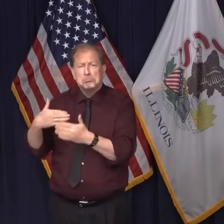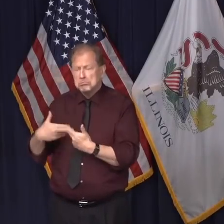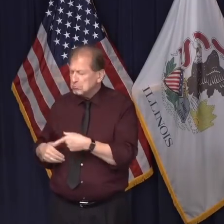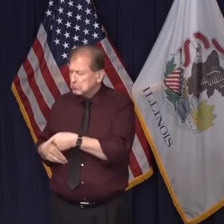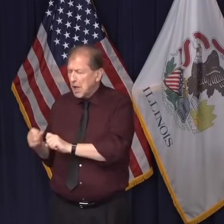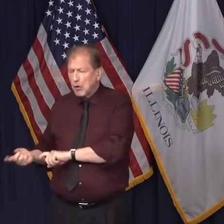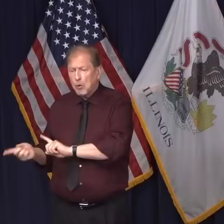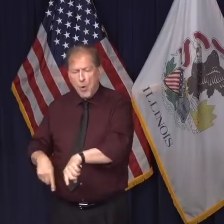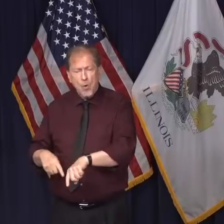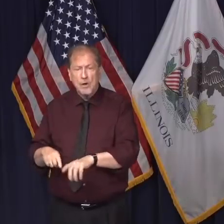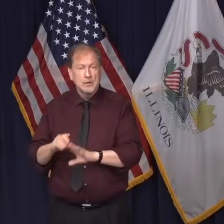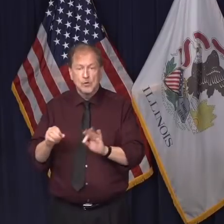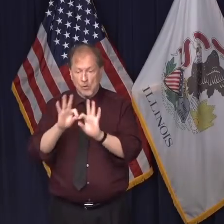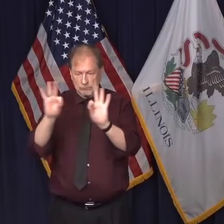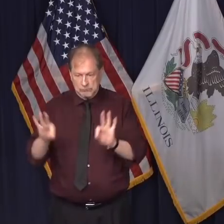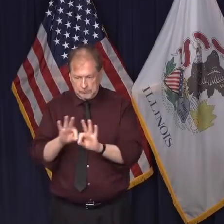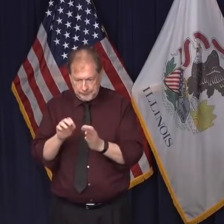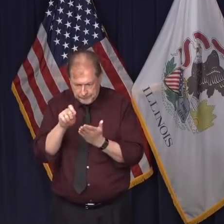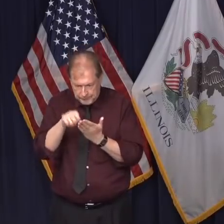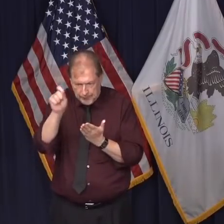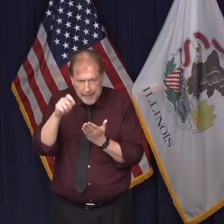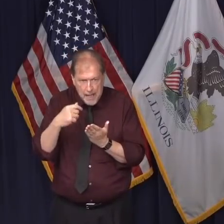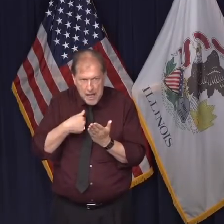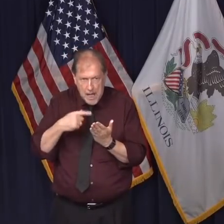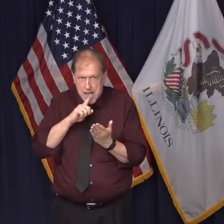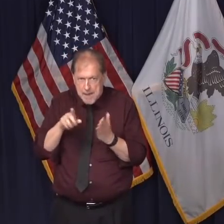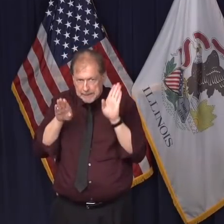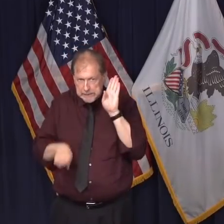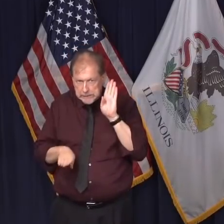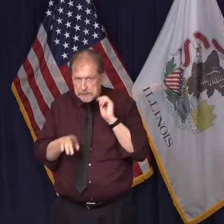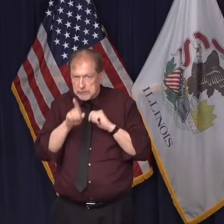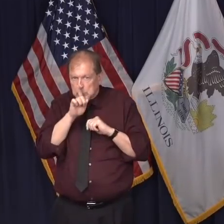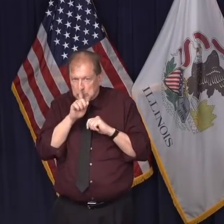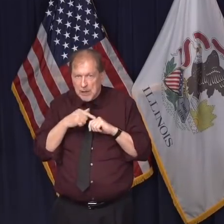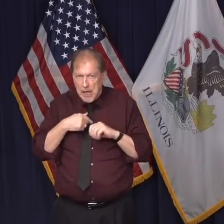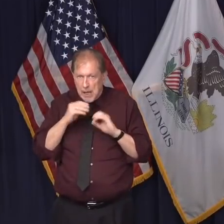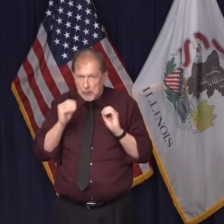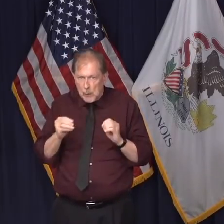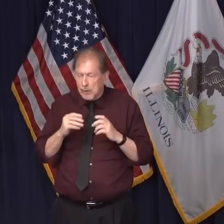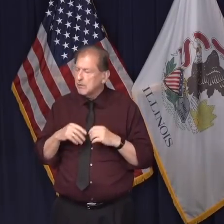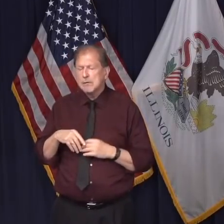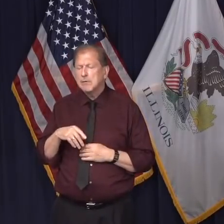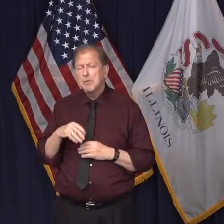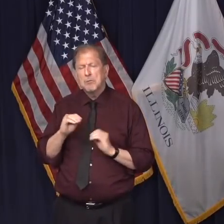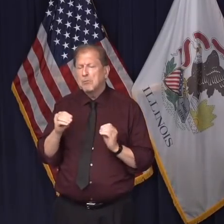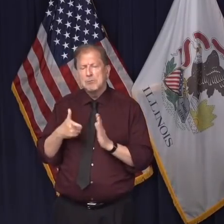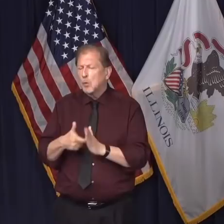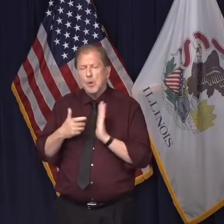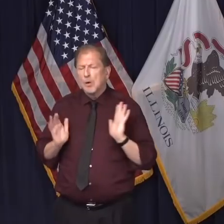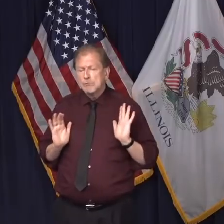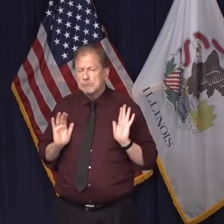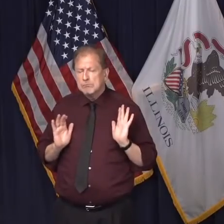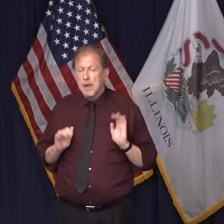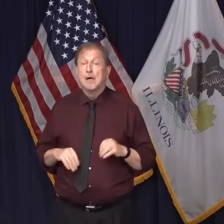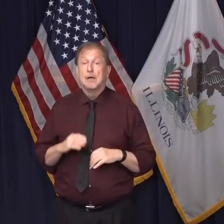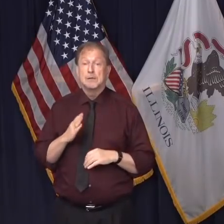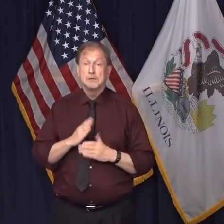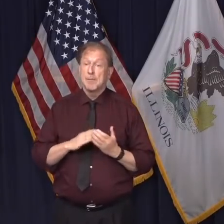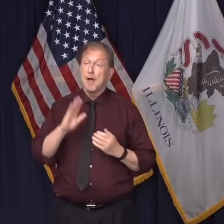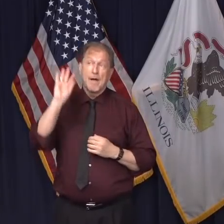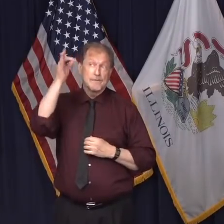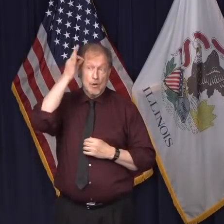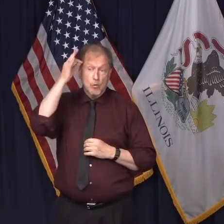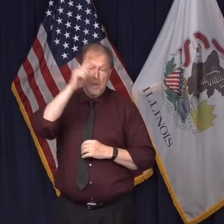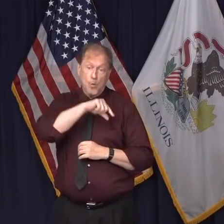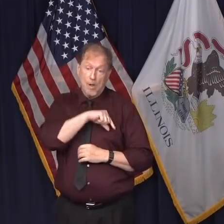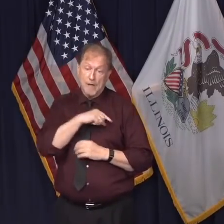form that reveals your citizenship. There may be some federally qualified health centers that